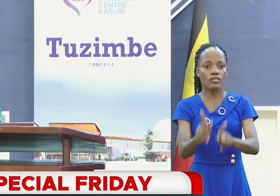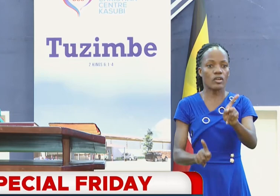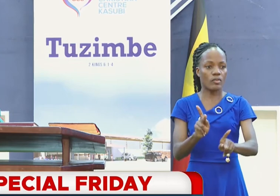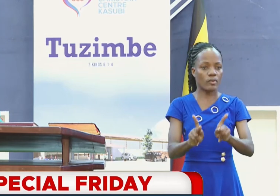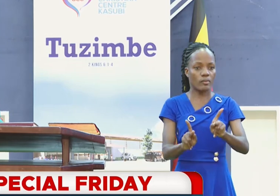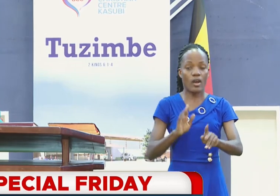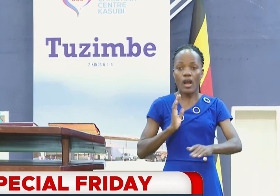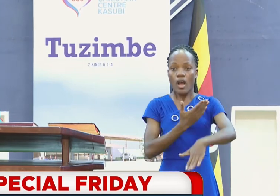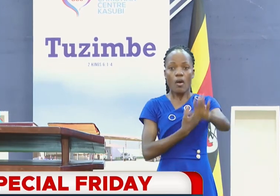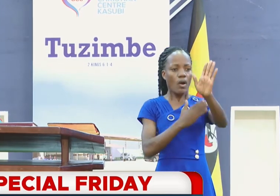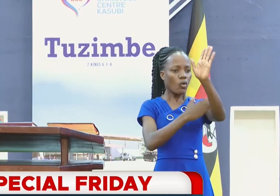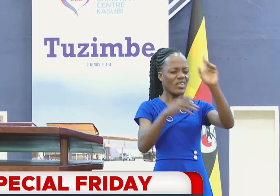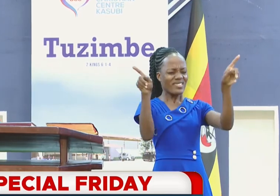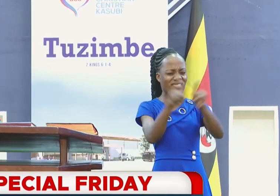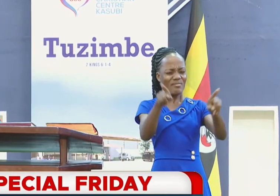Follow